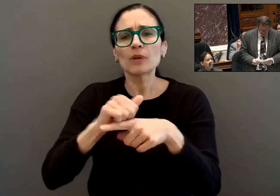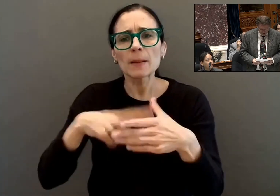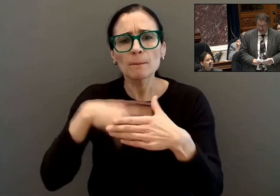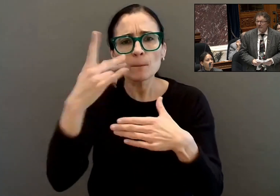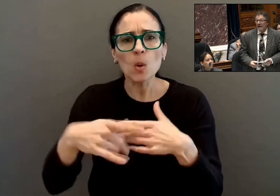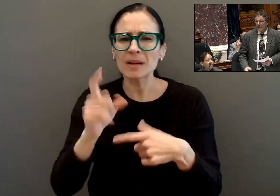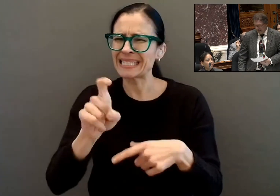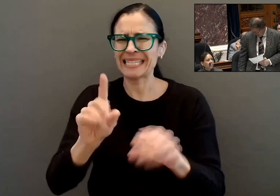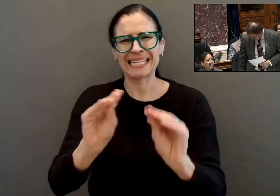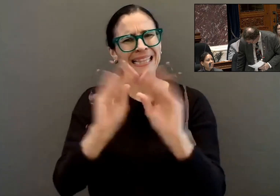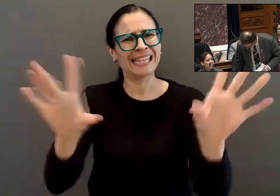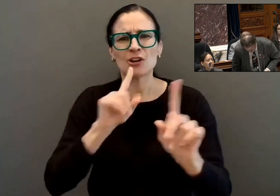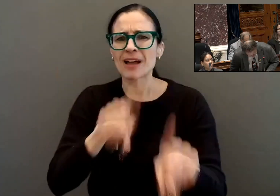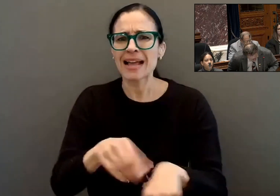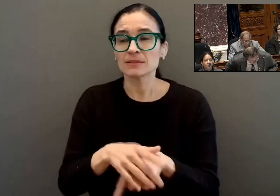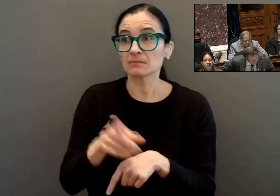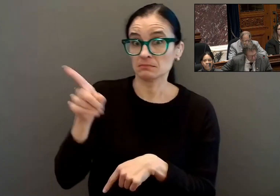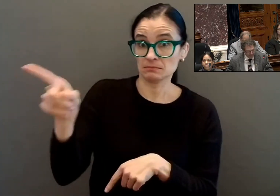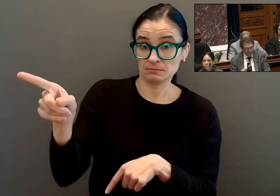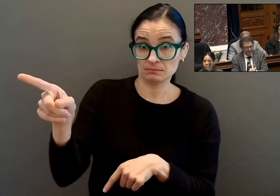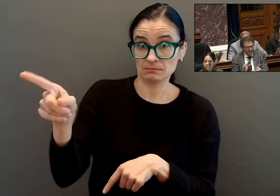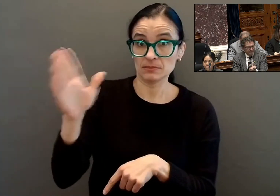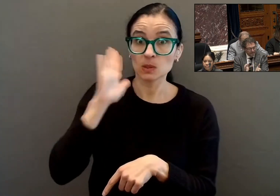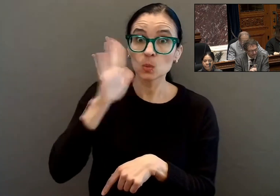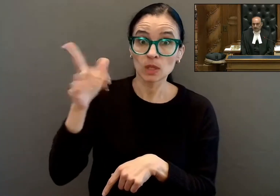funding can expect cuts?